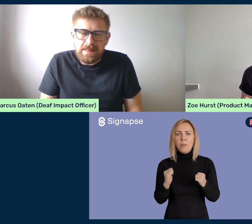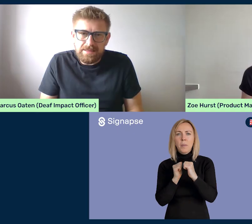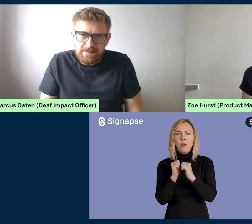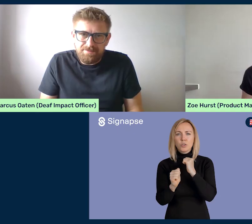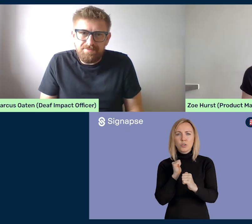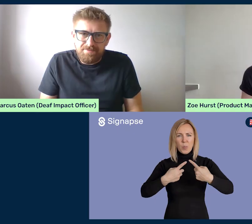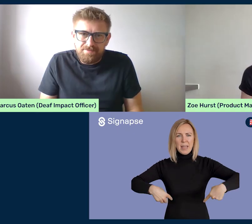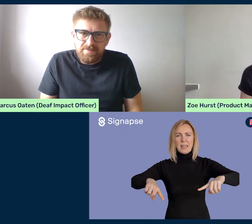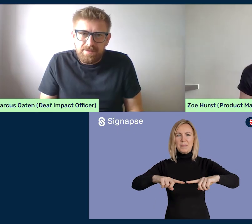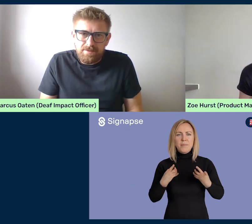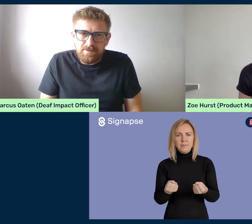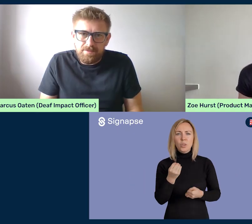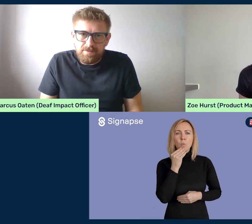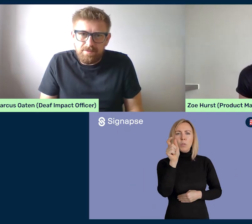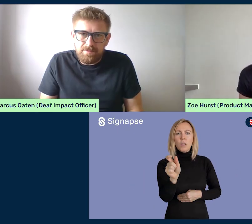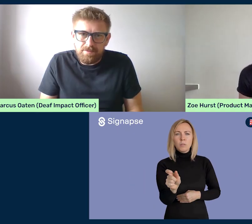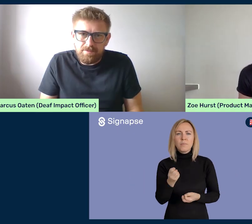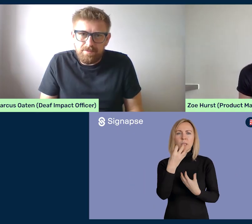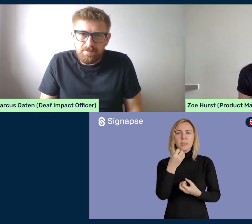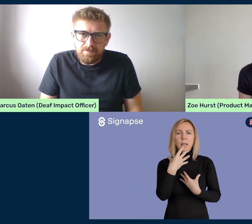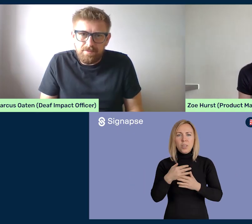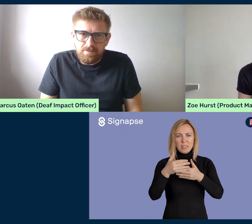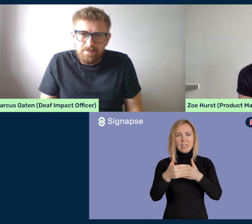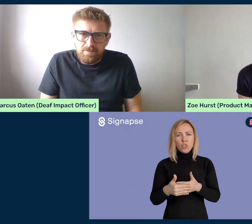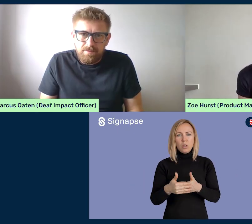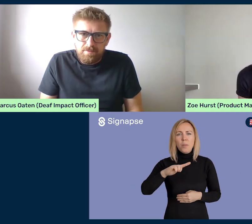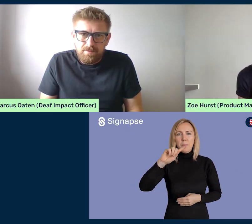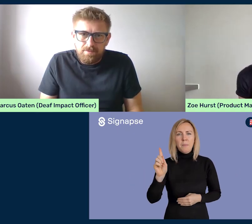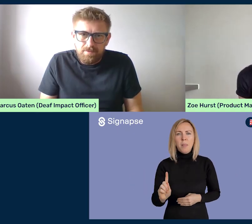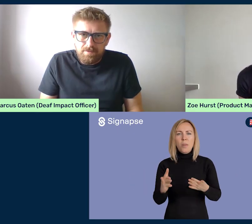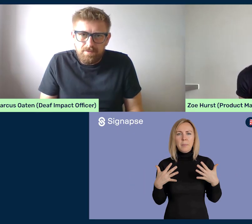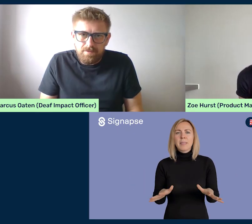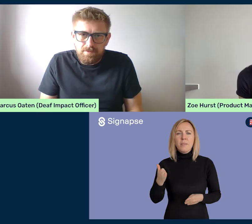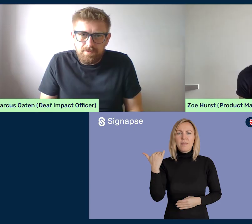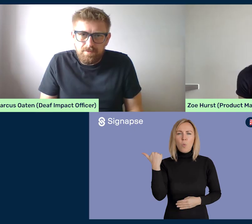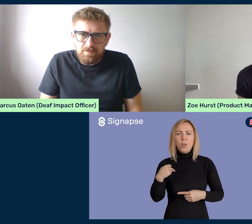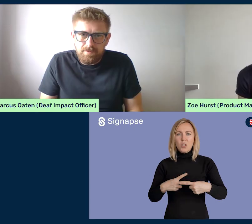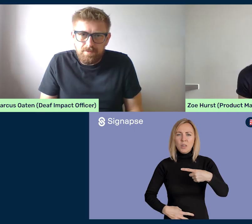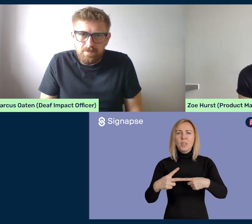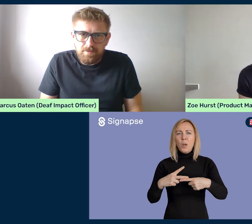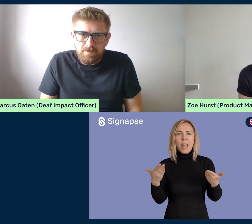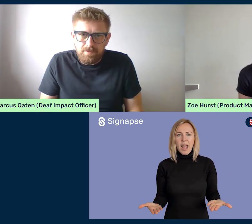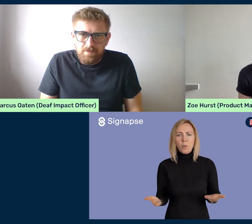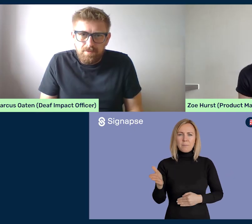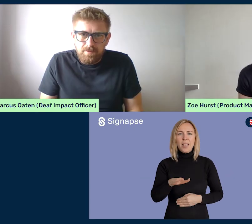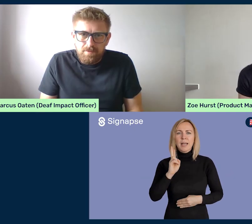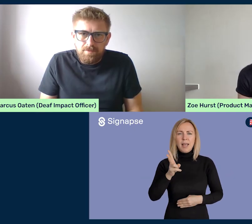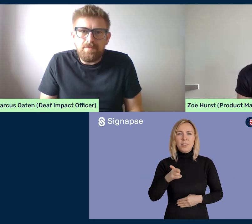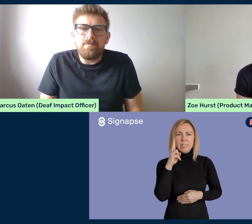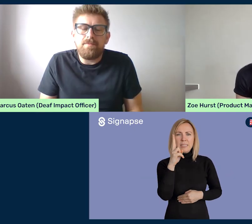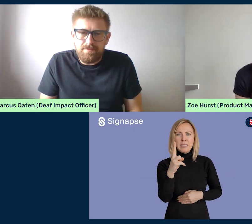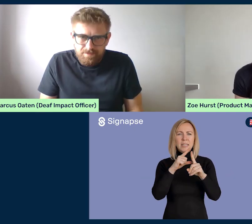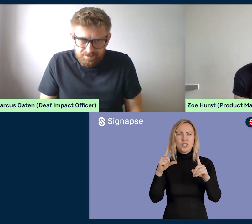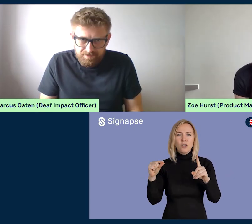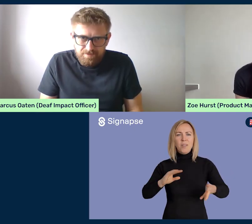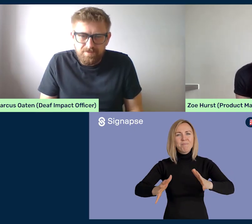I think one thing we really lovely to kind of touch on is we had a user feedback session in March, which was some people